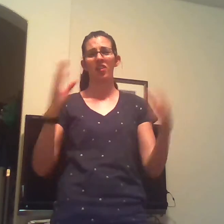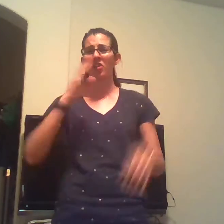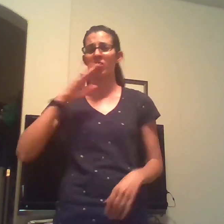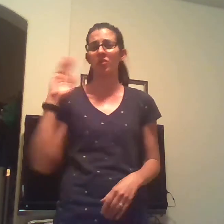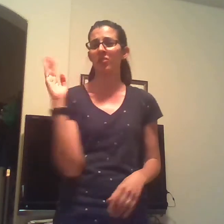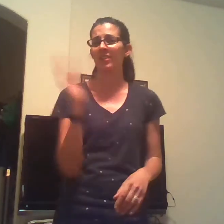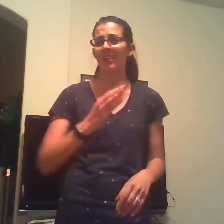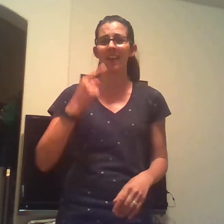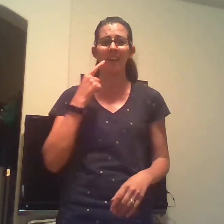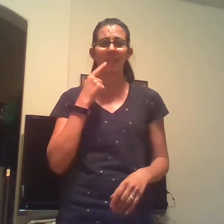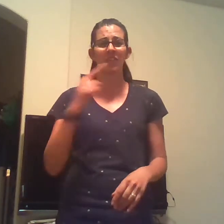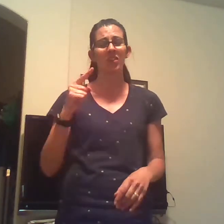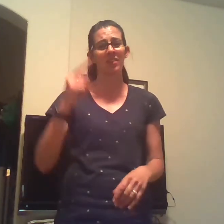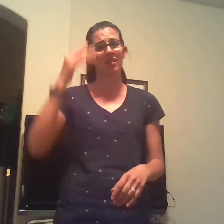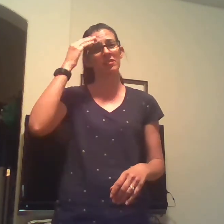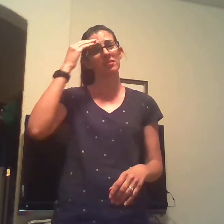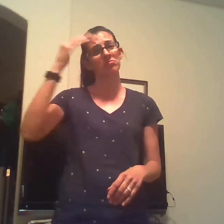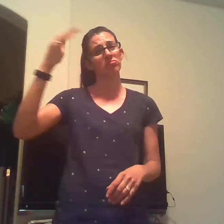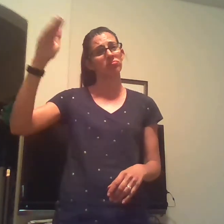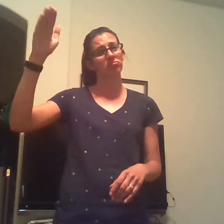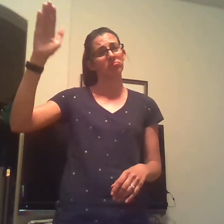You'll always have